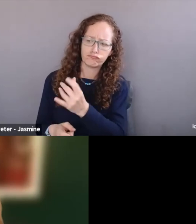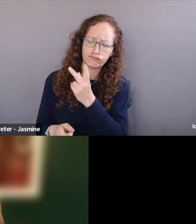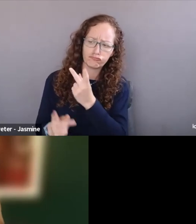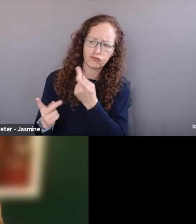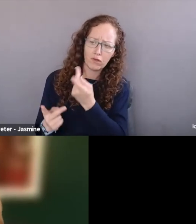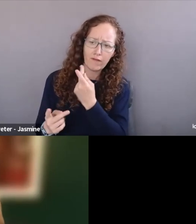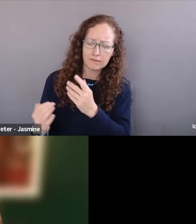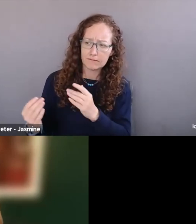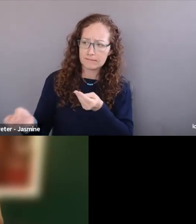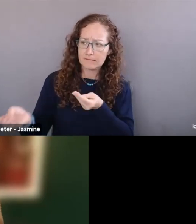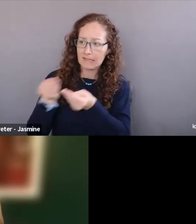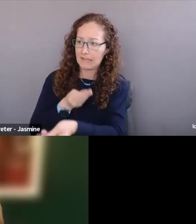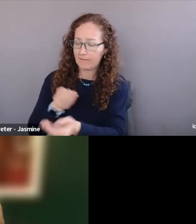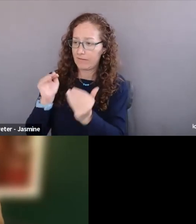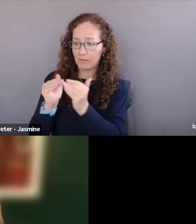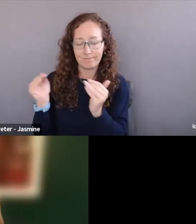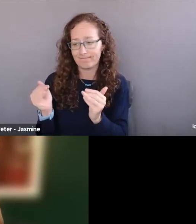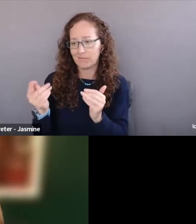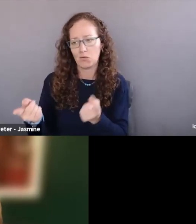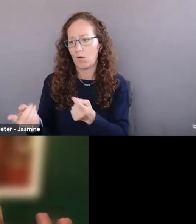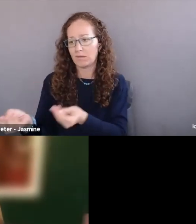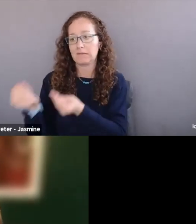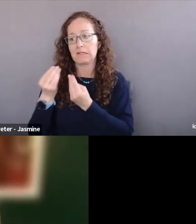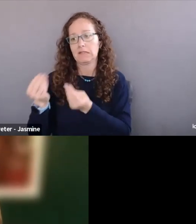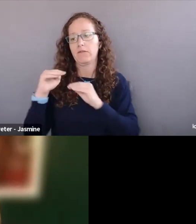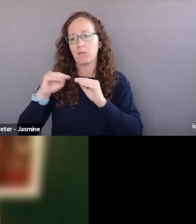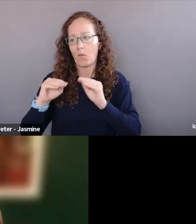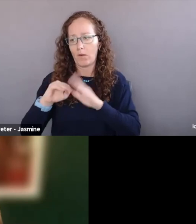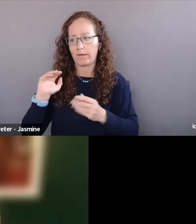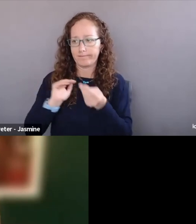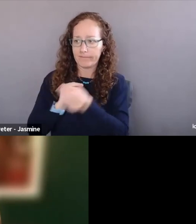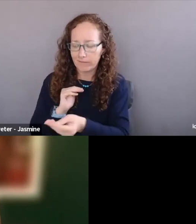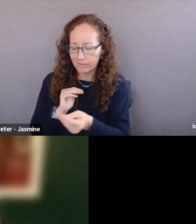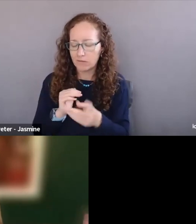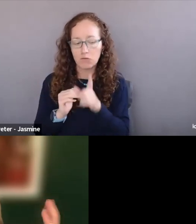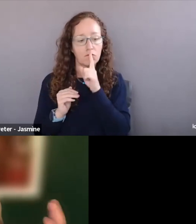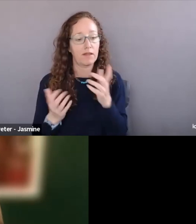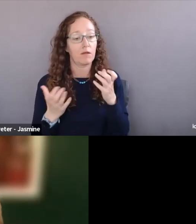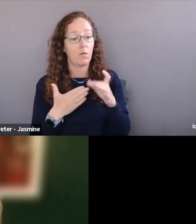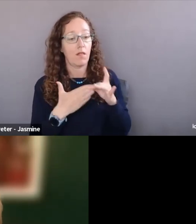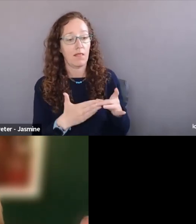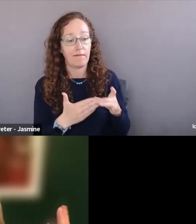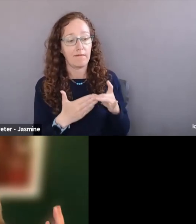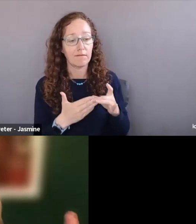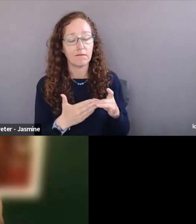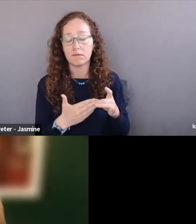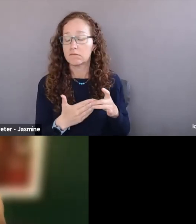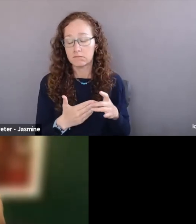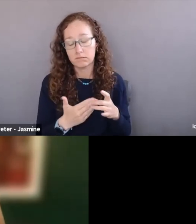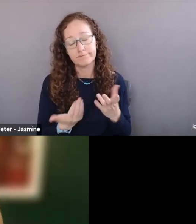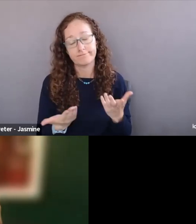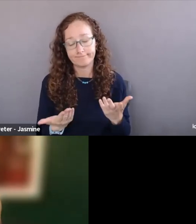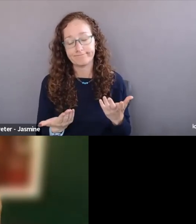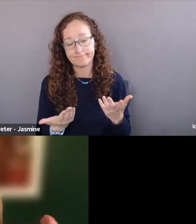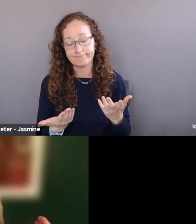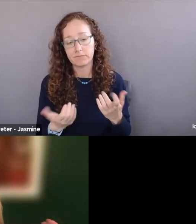the way to lead in general for me, it's to create with others a vision and then to find the